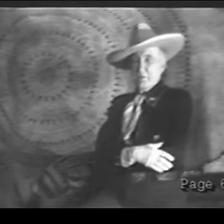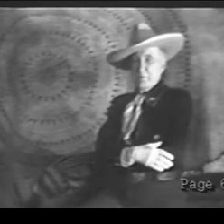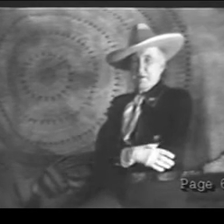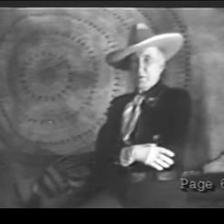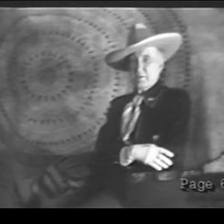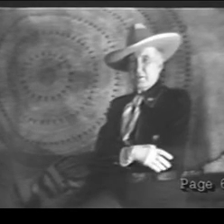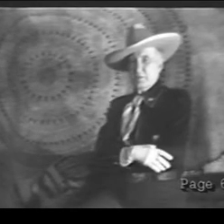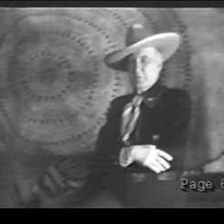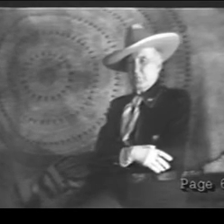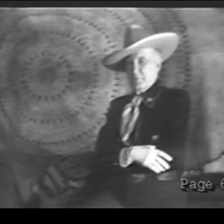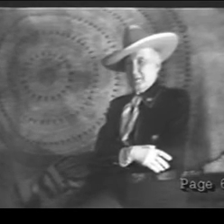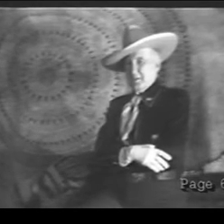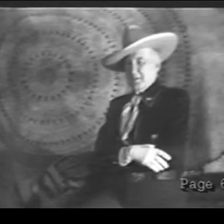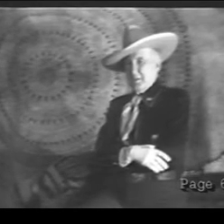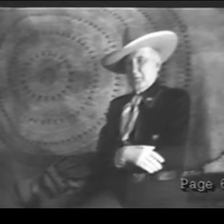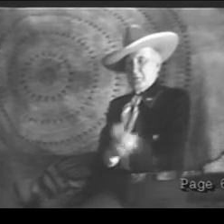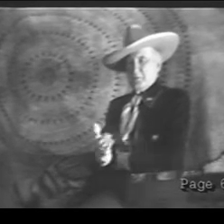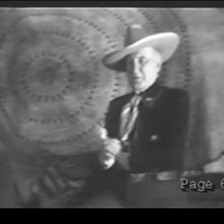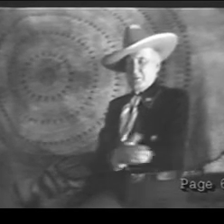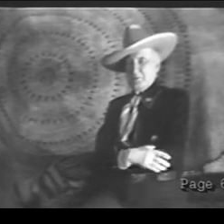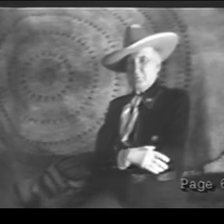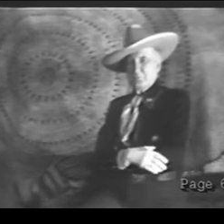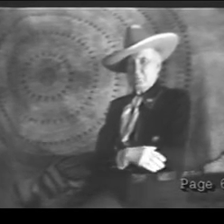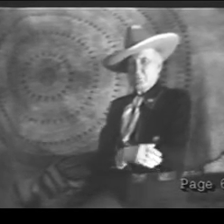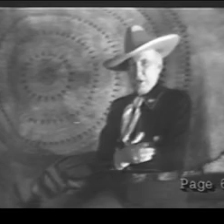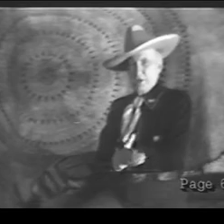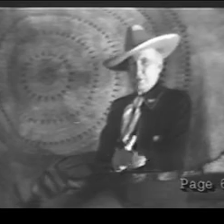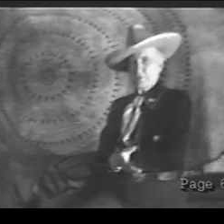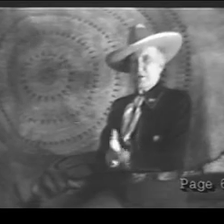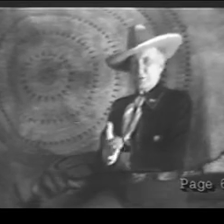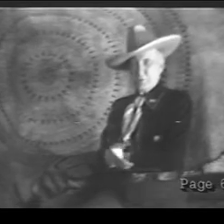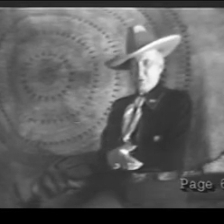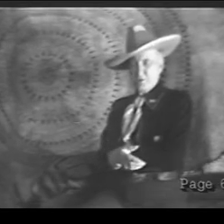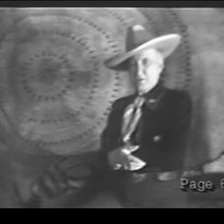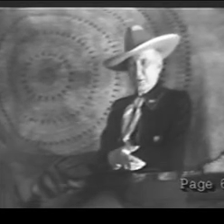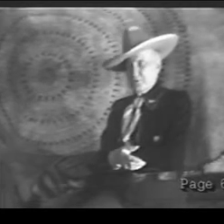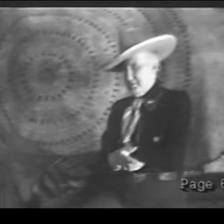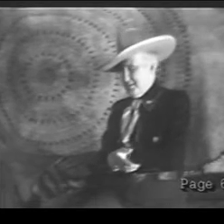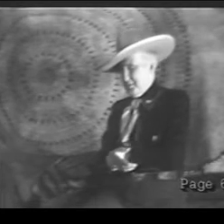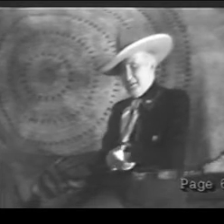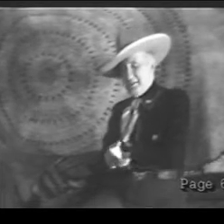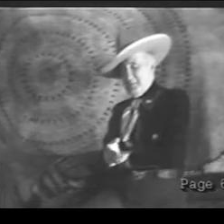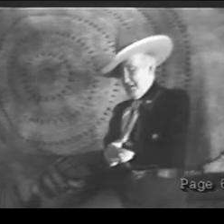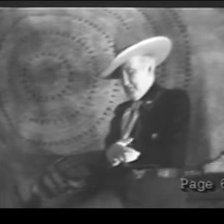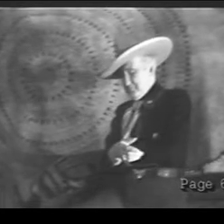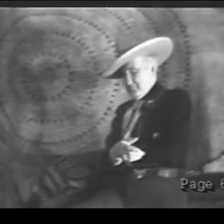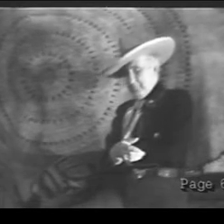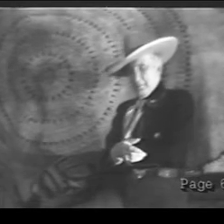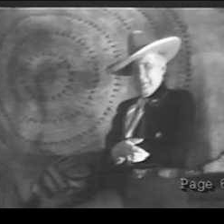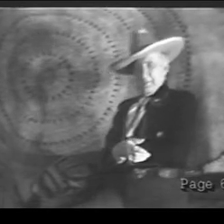charabanc and away they'll go. Well, I went up to my dressing room, changed, got into my street clothes. When I came down, lo